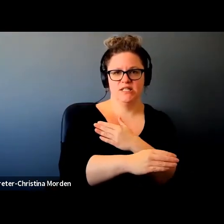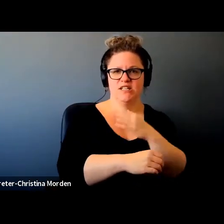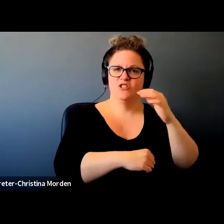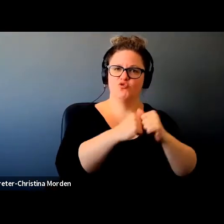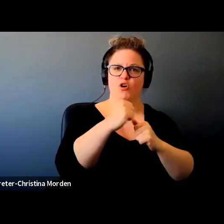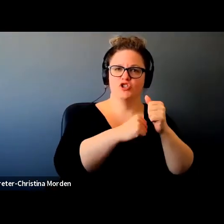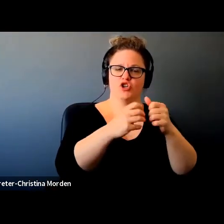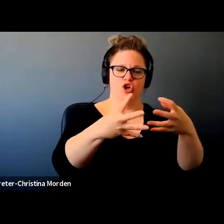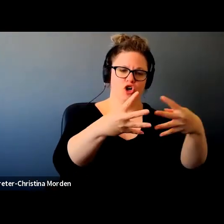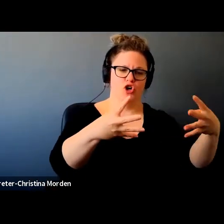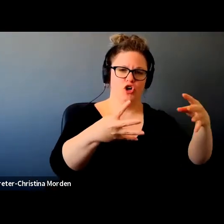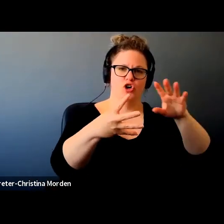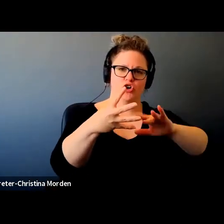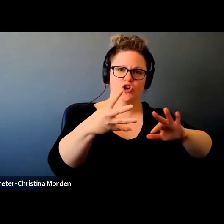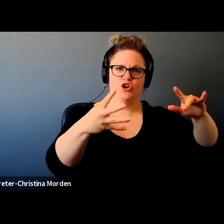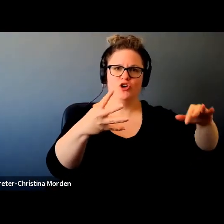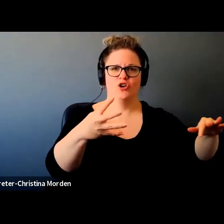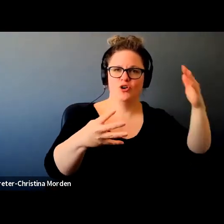first ingrained in me.